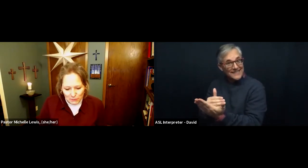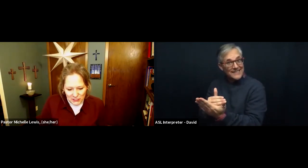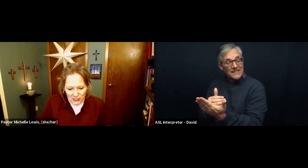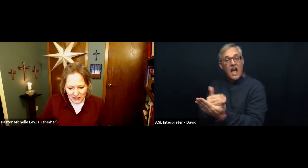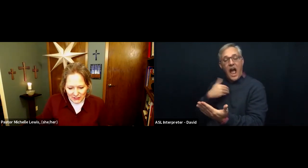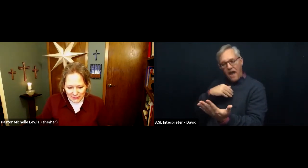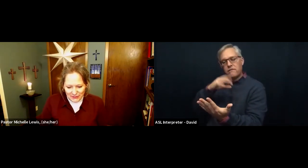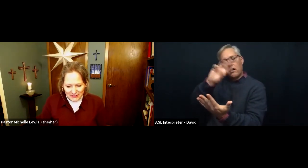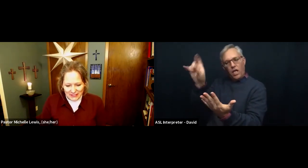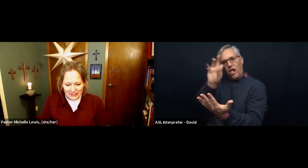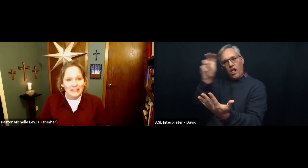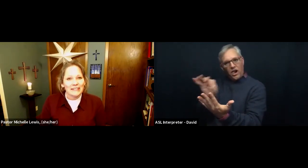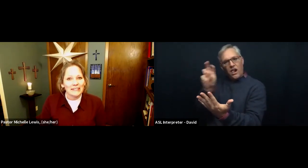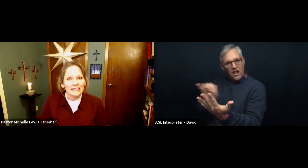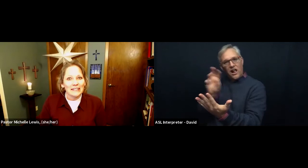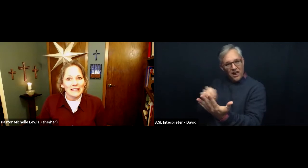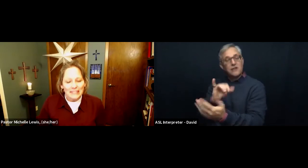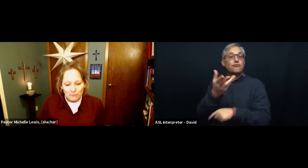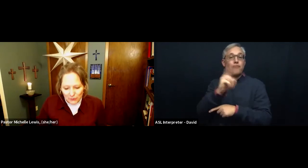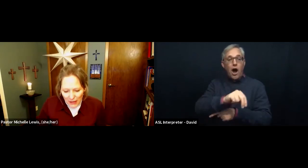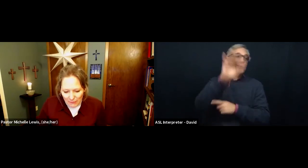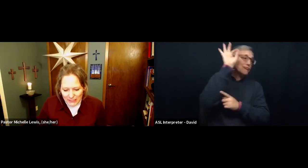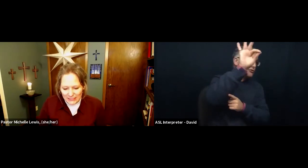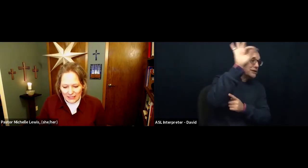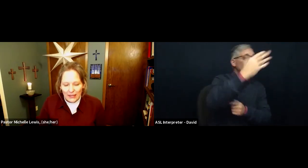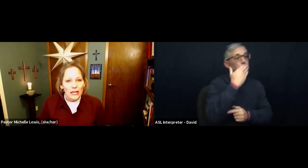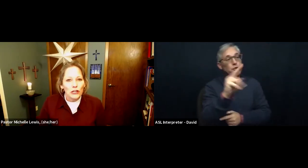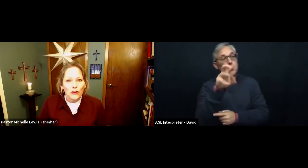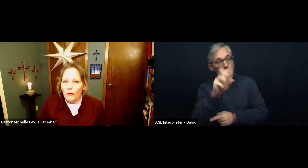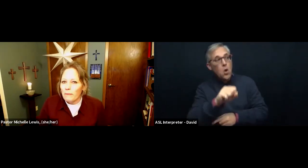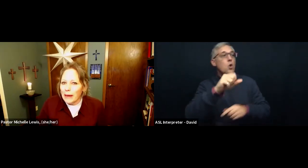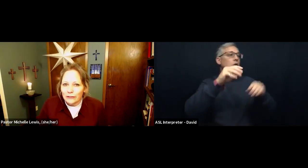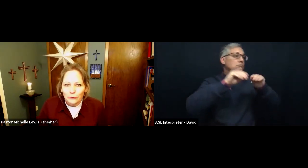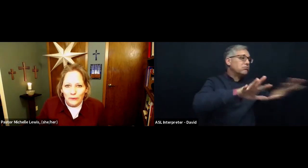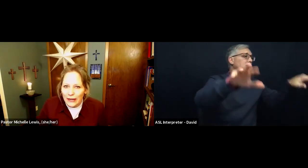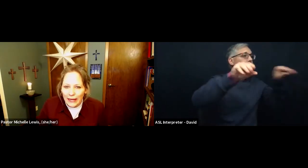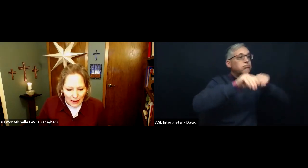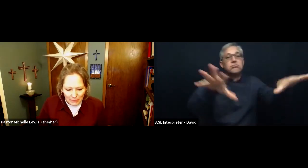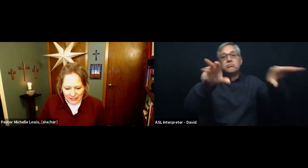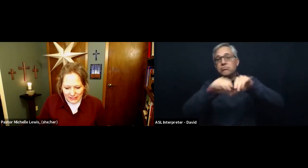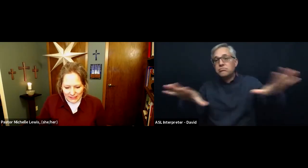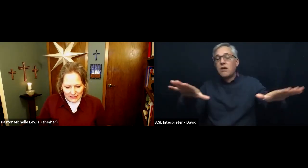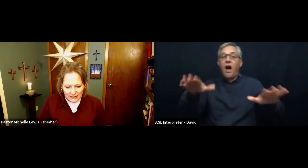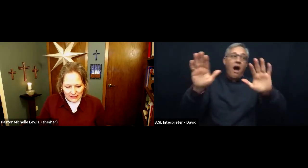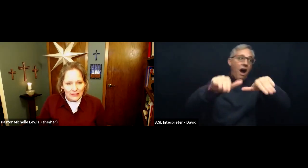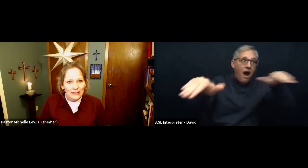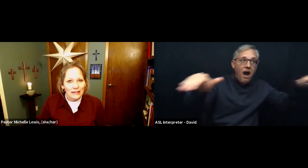John is preaching the good news. This promise that no matter what